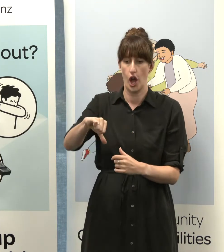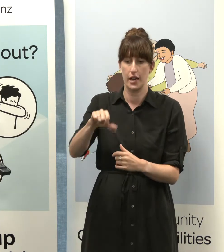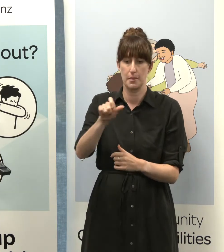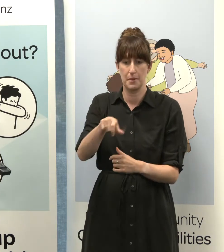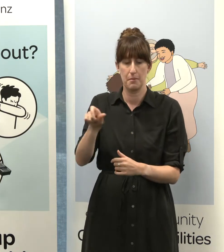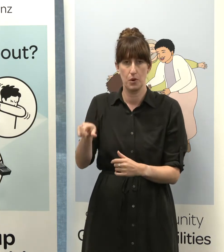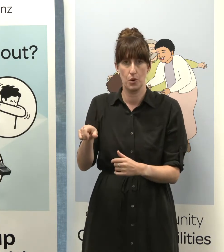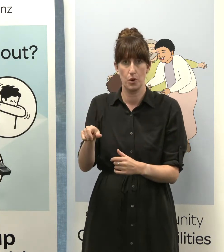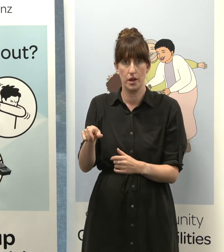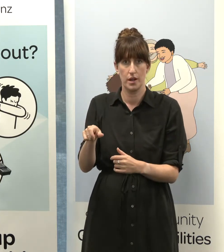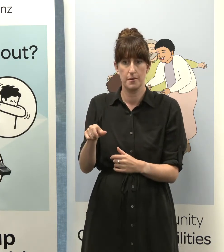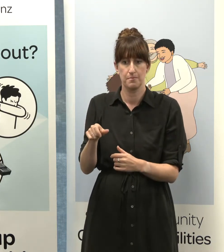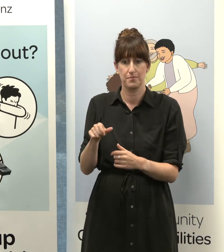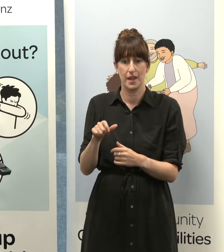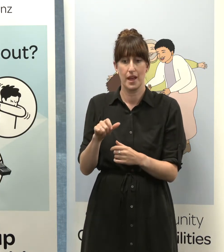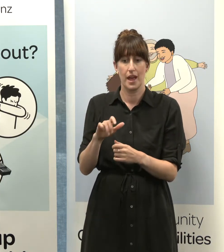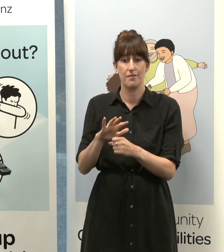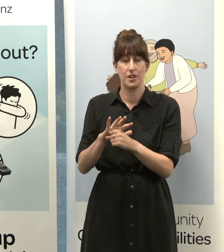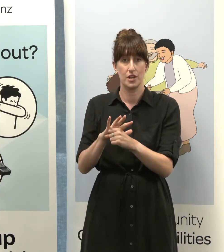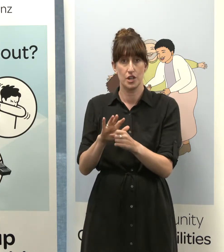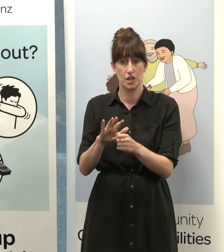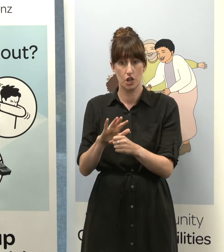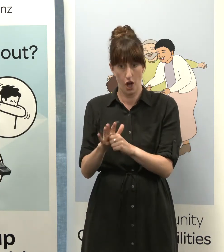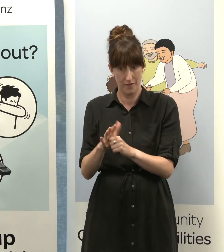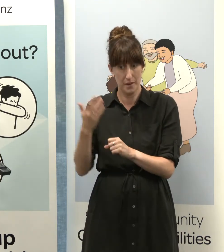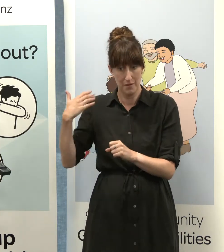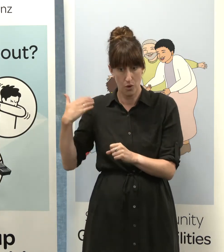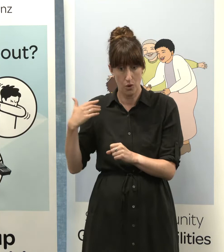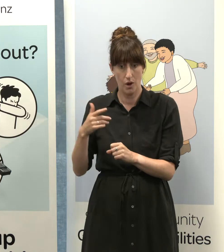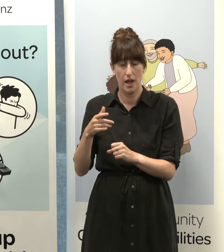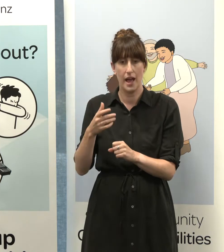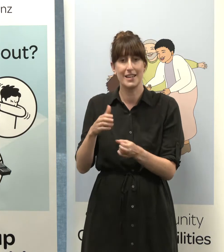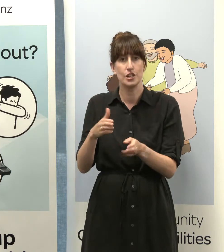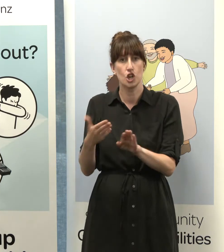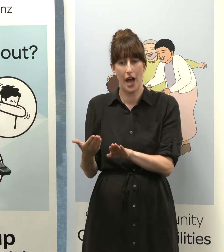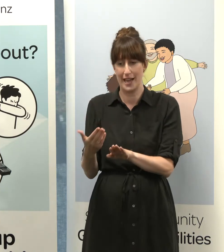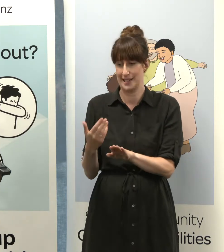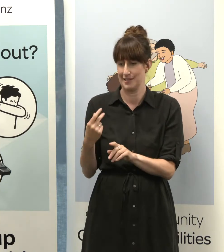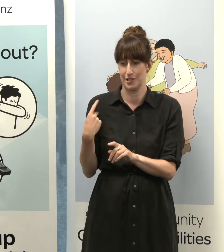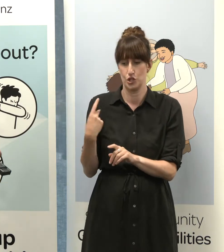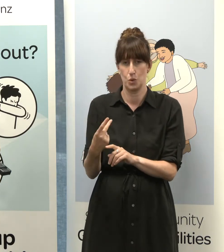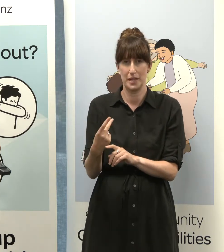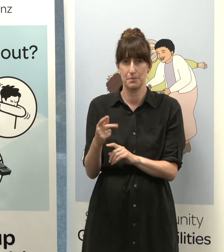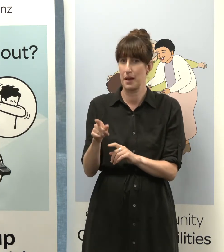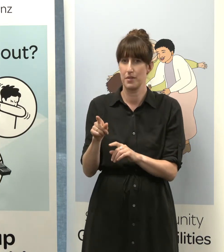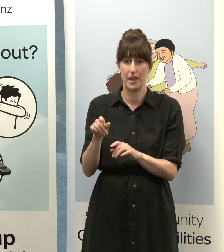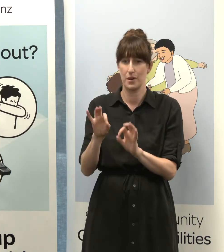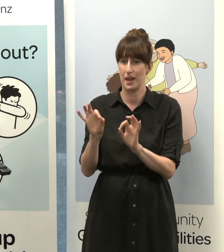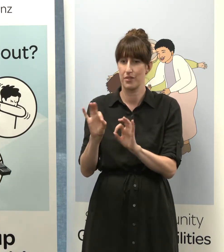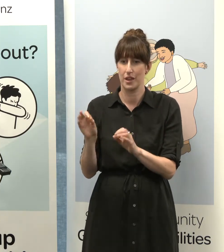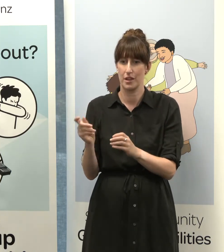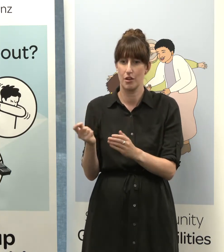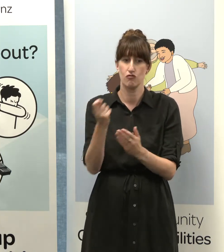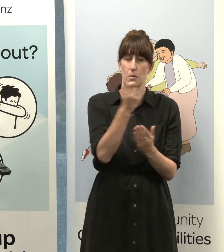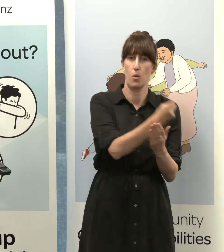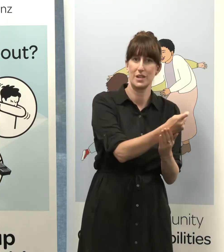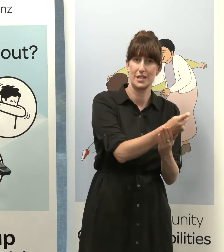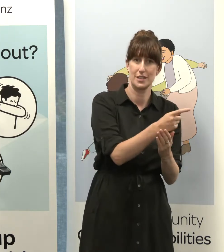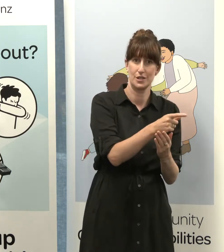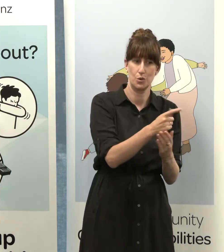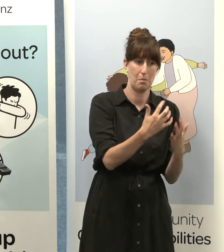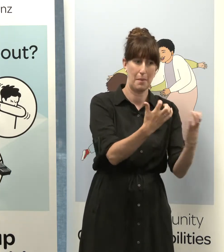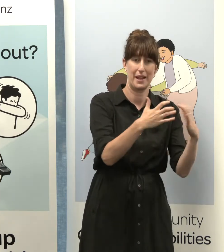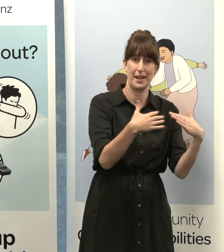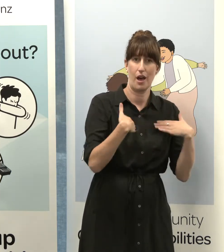had a COVID-related death in the last 2 weeks, but they hadn't been reported through our public health unit. So it was to make sure our reporting was accurate. But